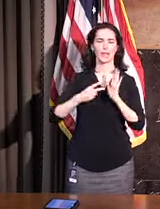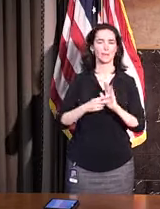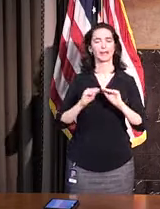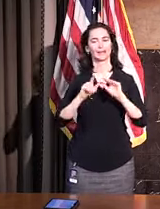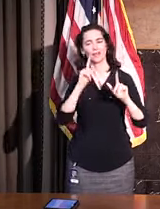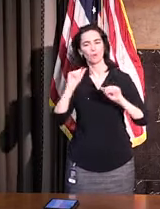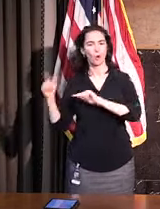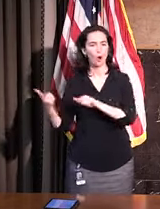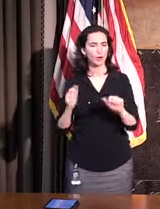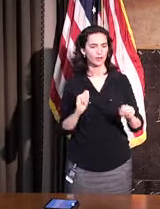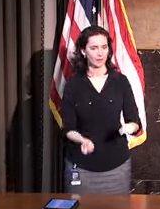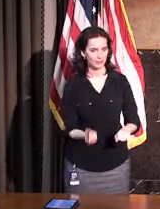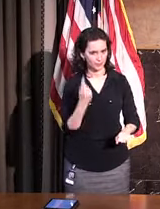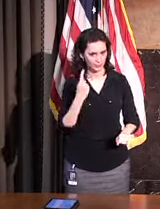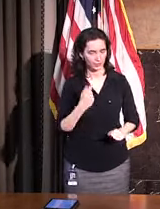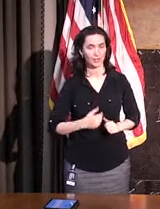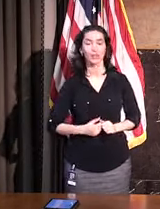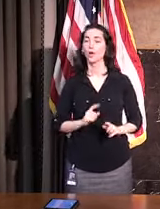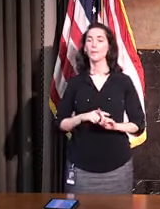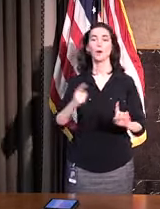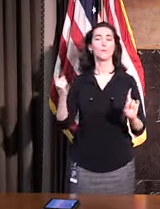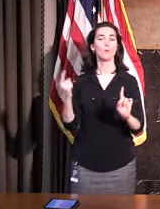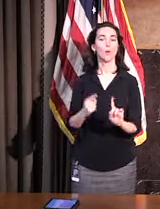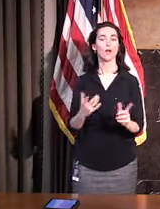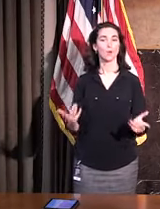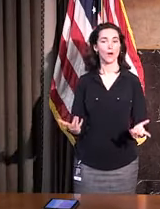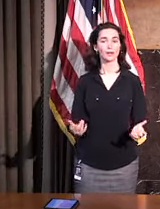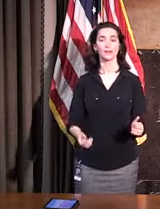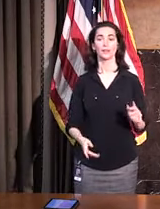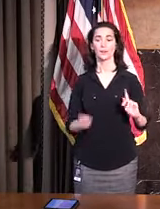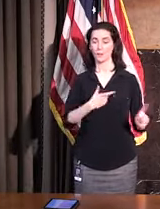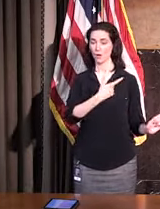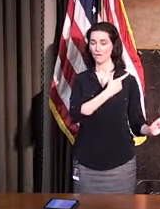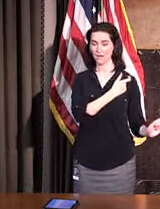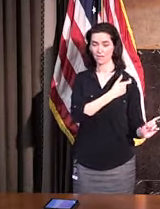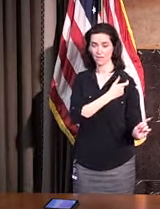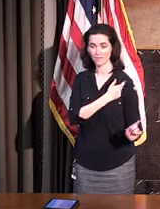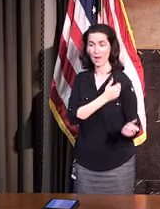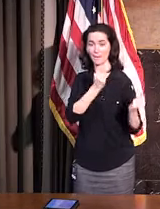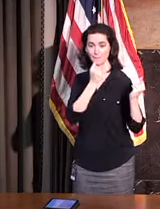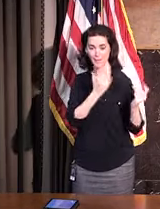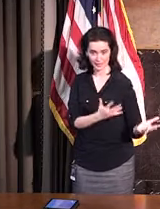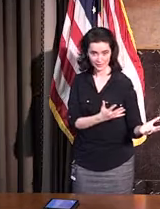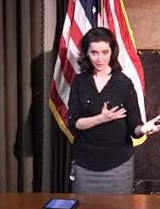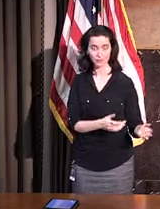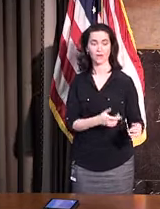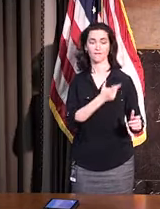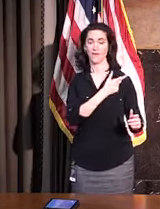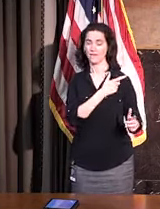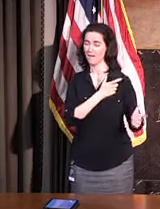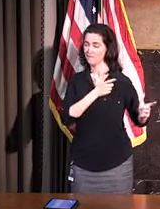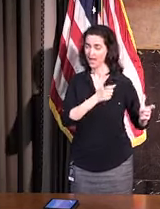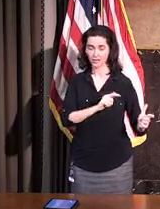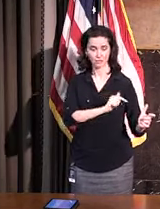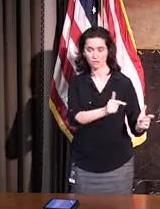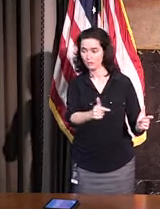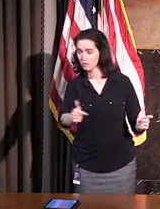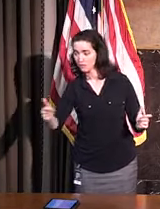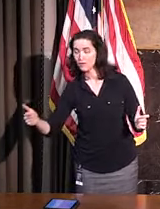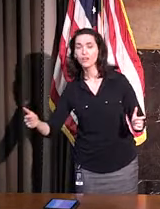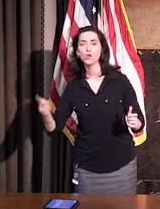terms. But what we know is the more people who get vaccinated and the faster this happens, the more life will return